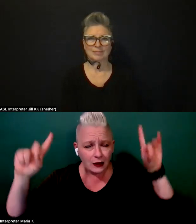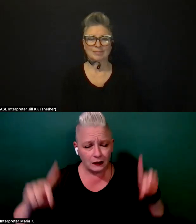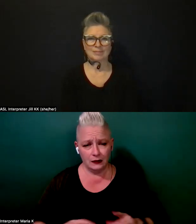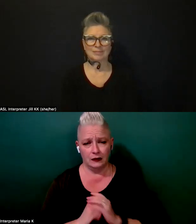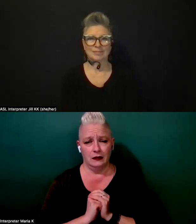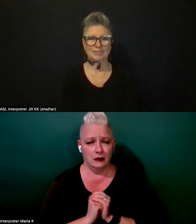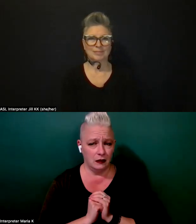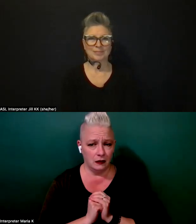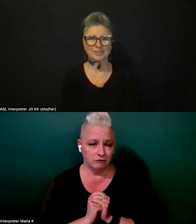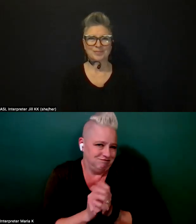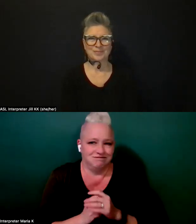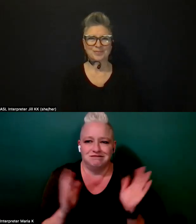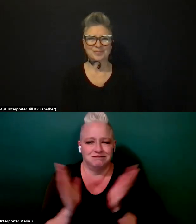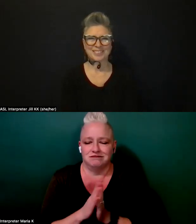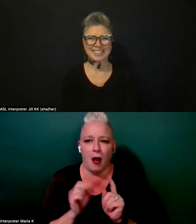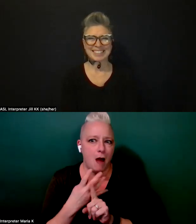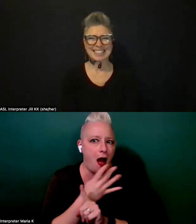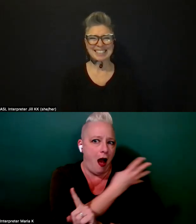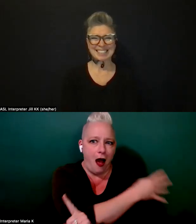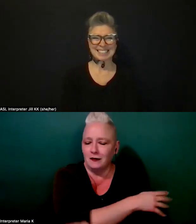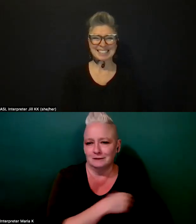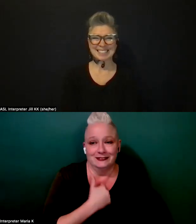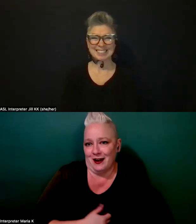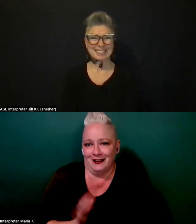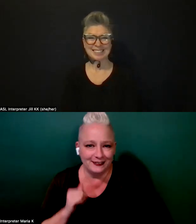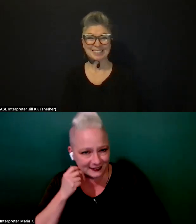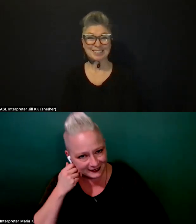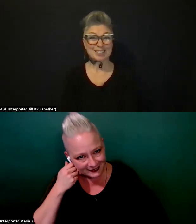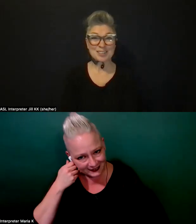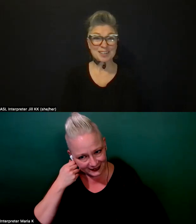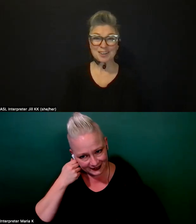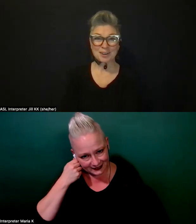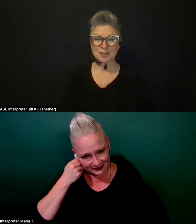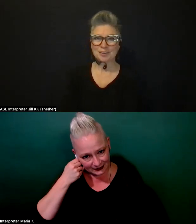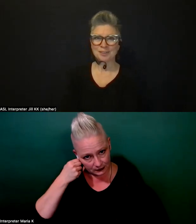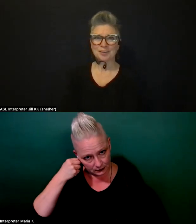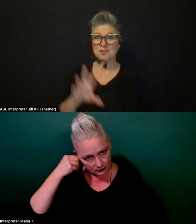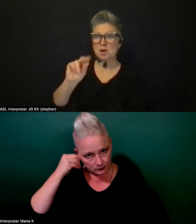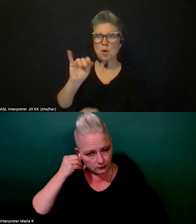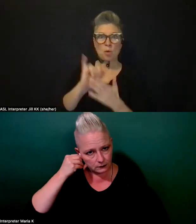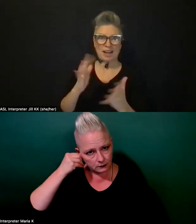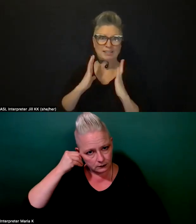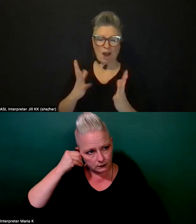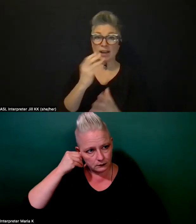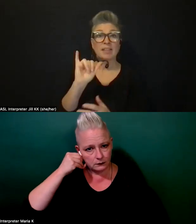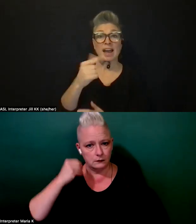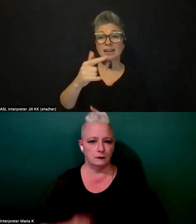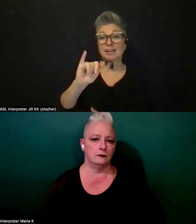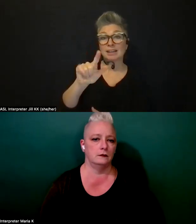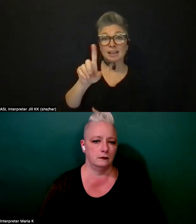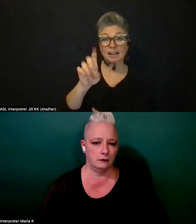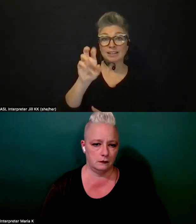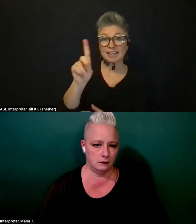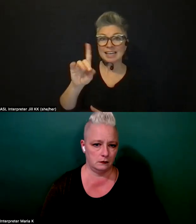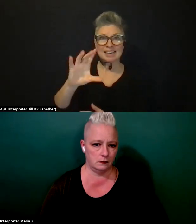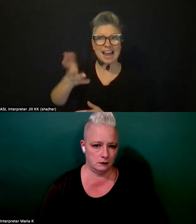And yeah, I don't know. I just went on a total tangent. Hmm. Yeah, that band, the Gilton Age and the Gilton area is like